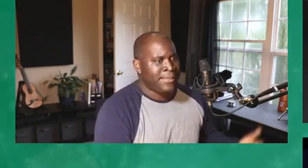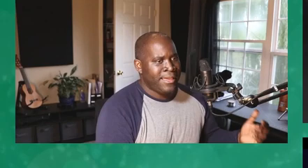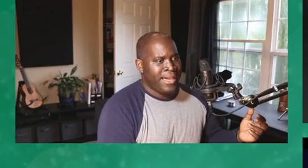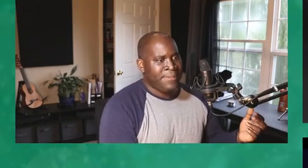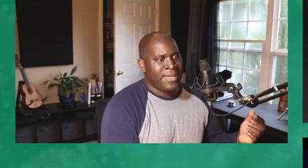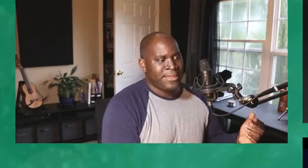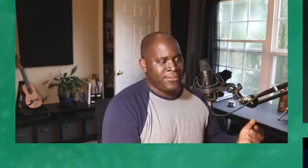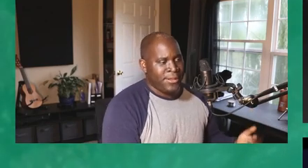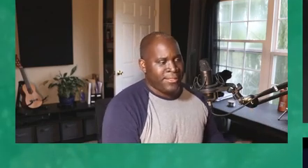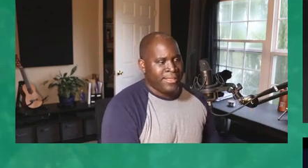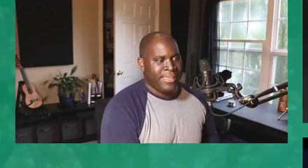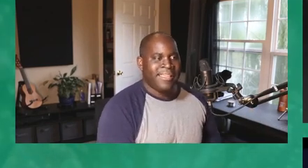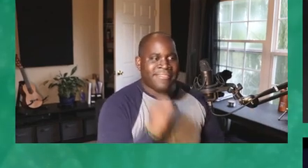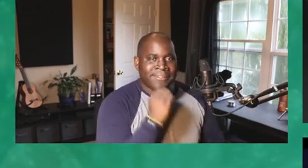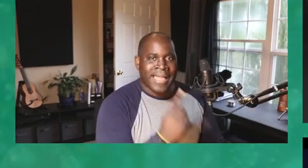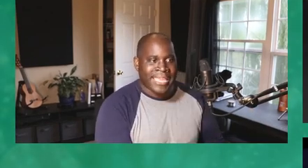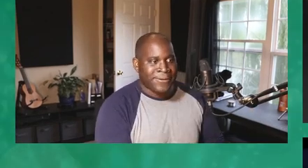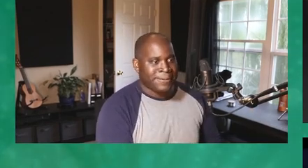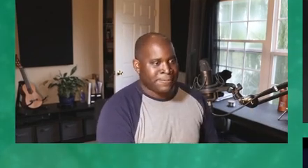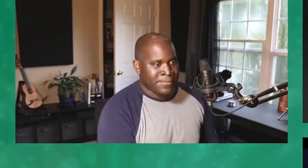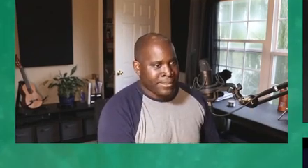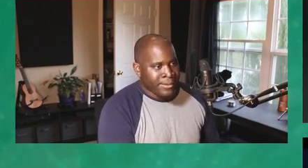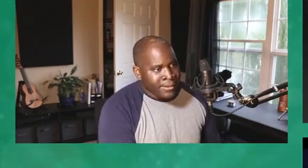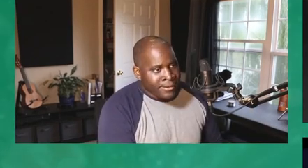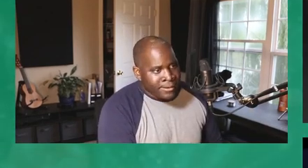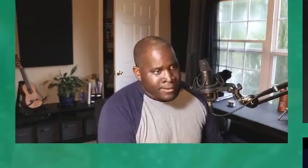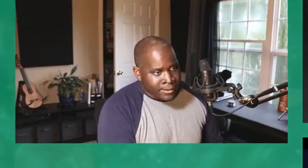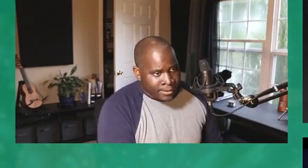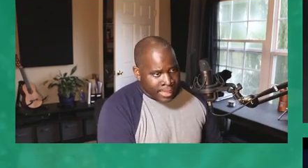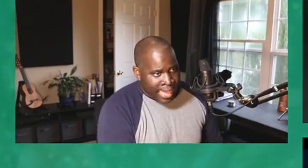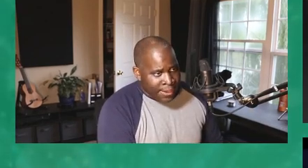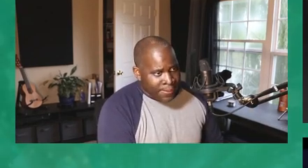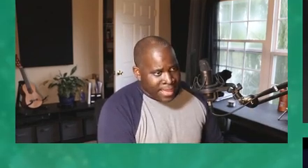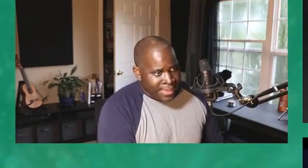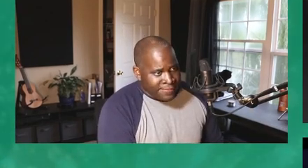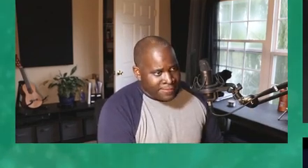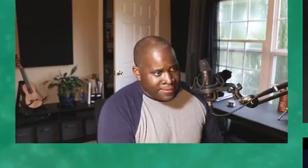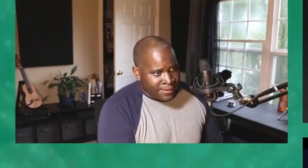already. I'm not gonna dwell. It's still accurate.